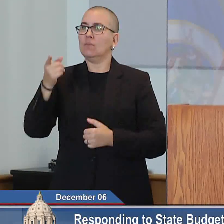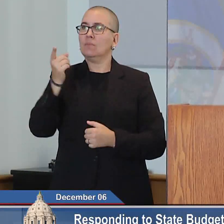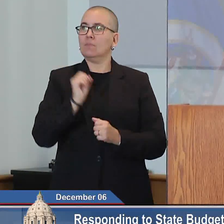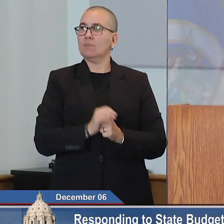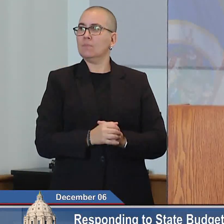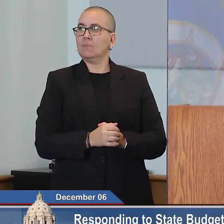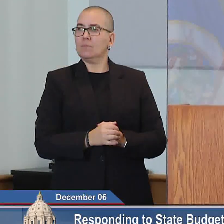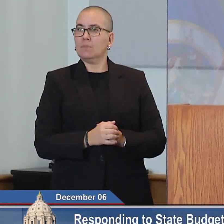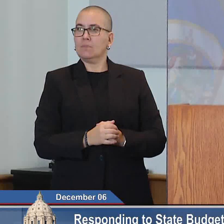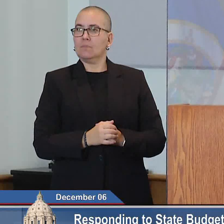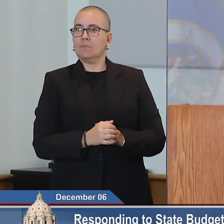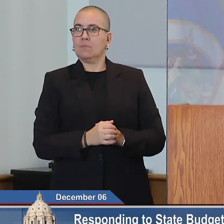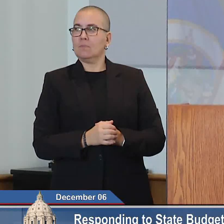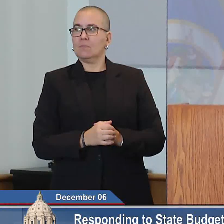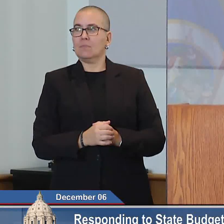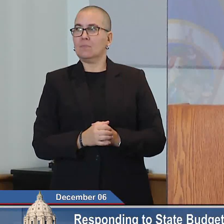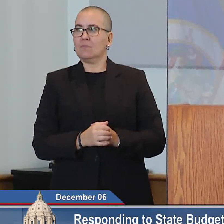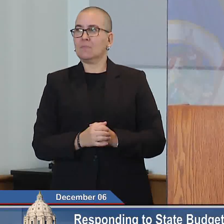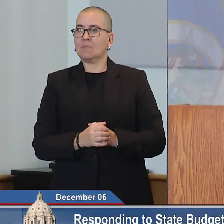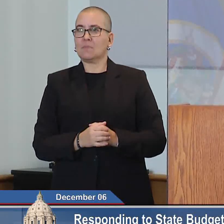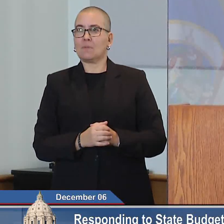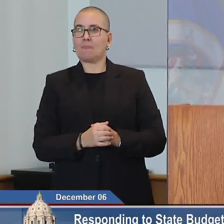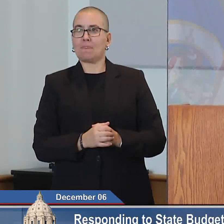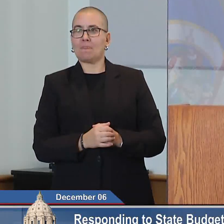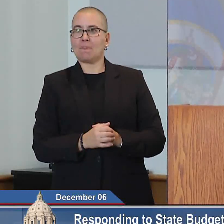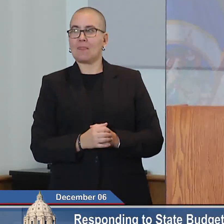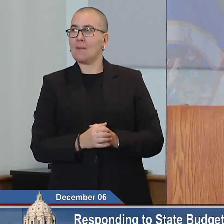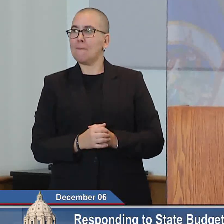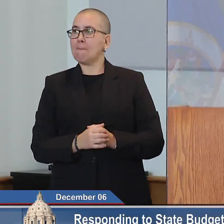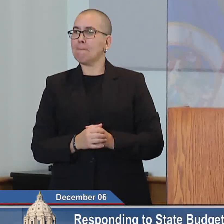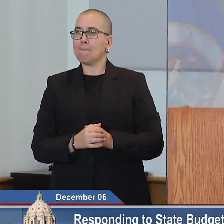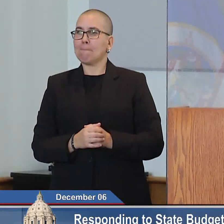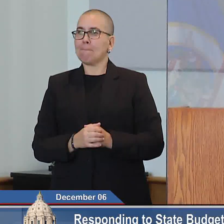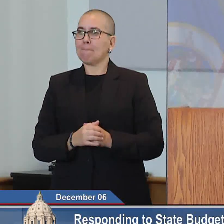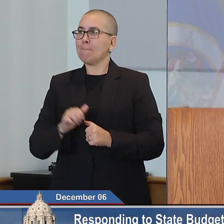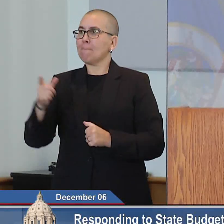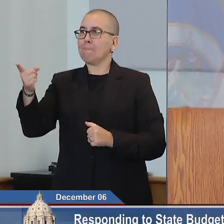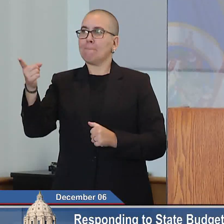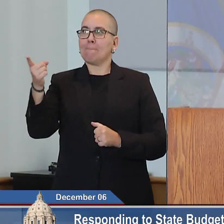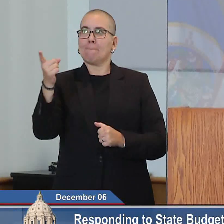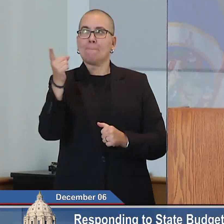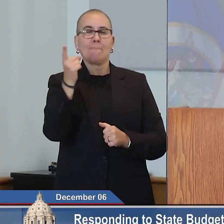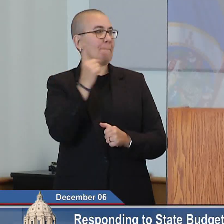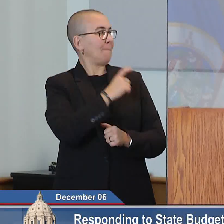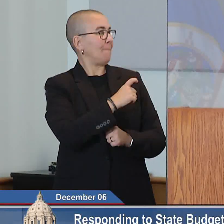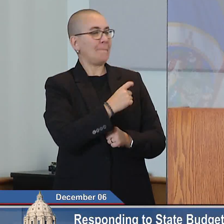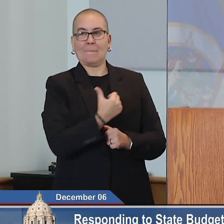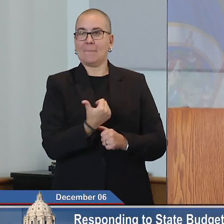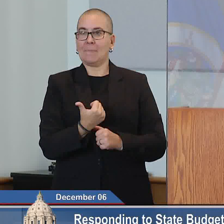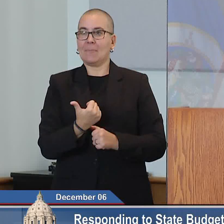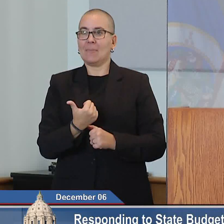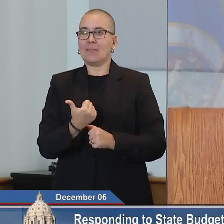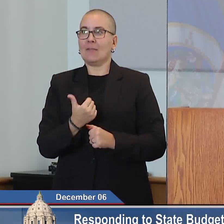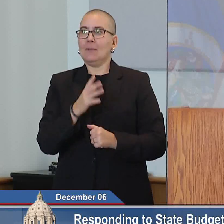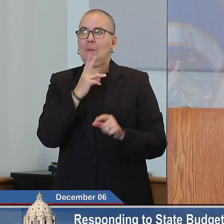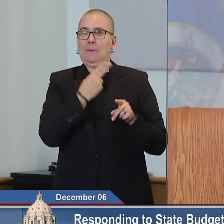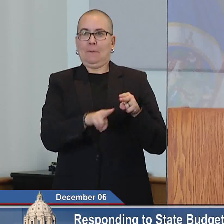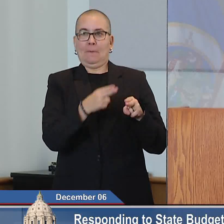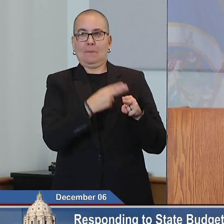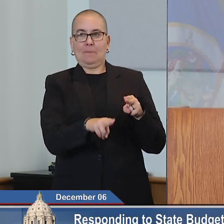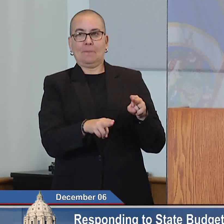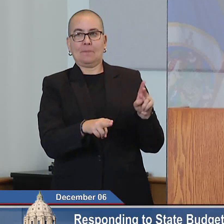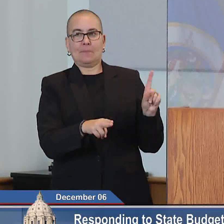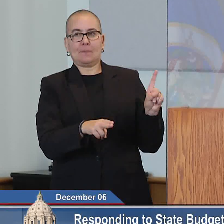Can I ask a question over here? Anybody else? You want to go, John? Go ahead, quick one. Would you